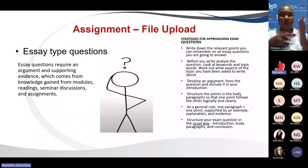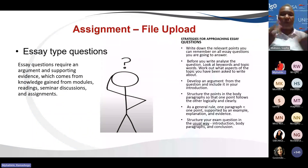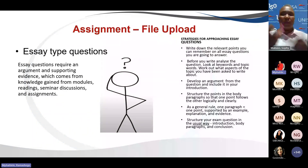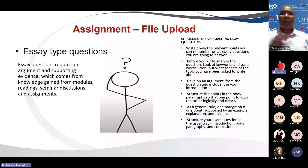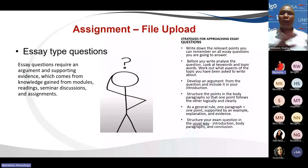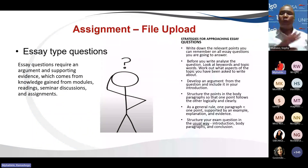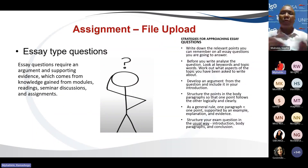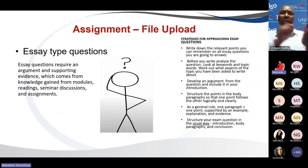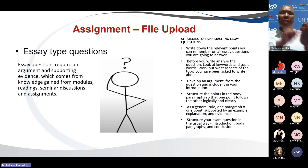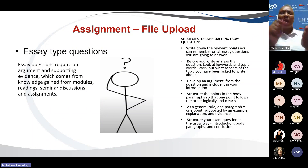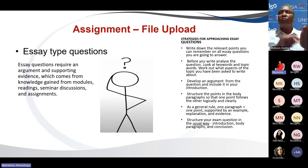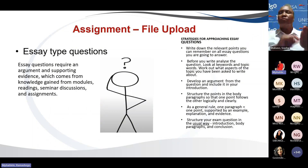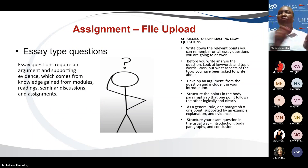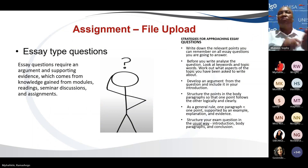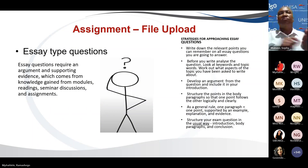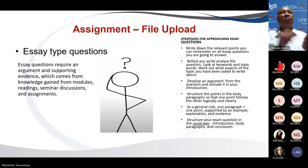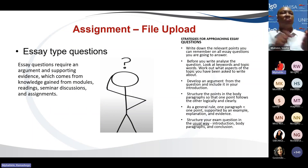just write